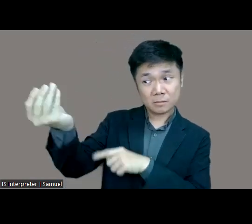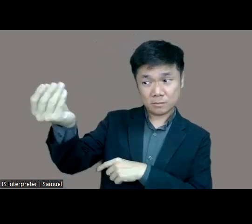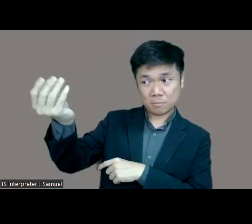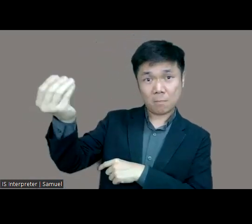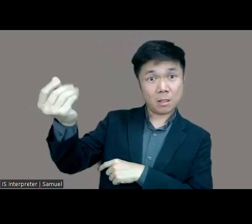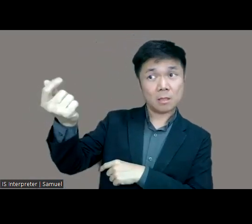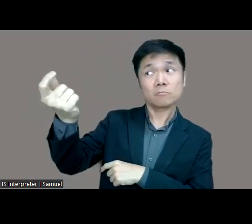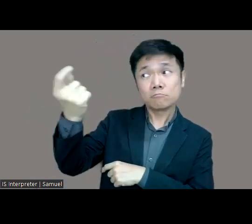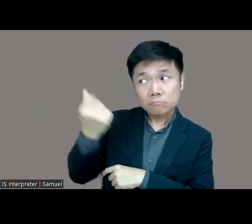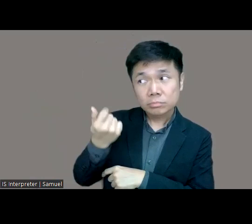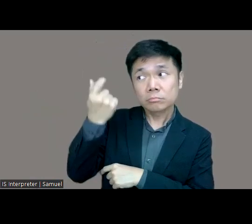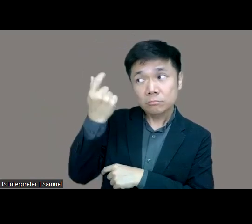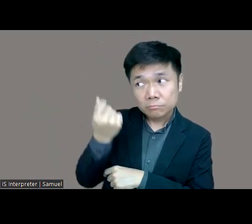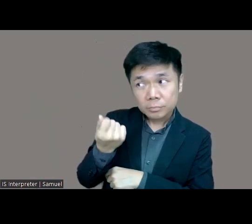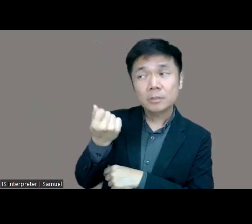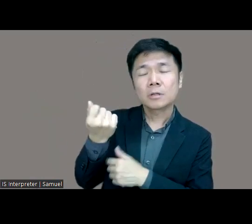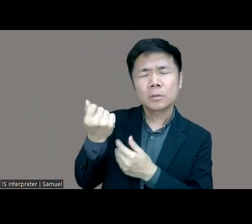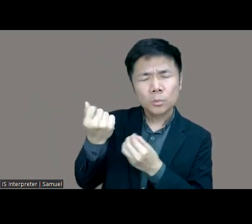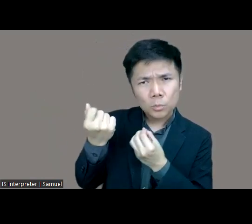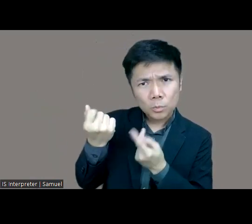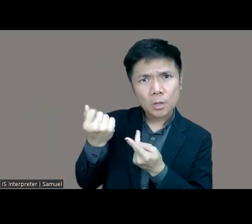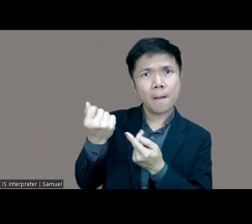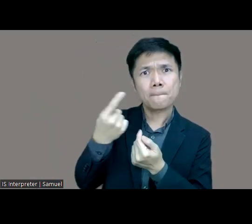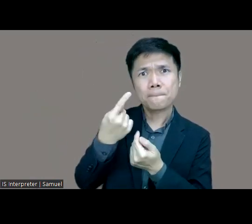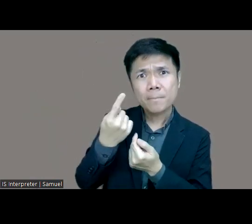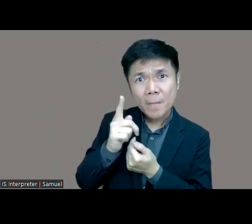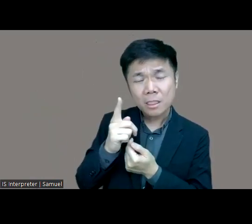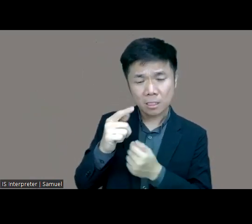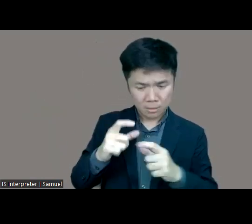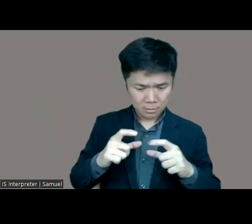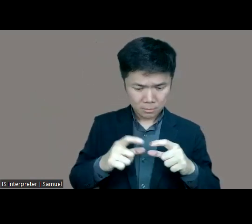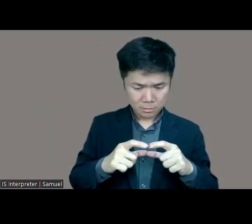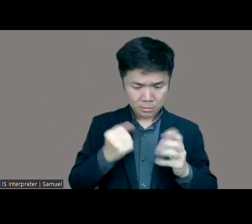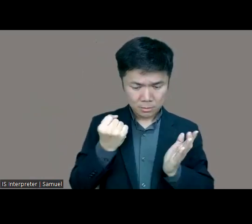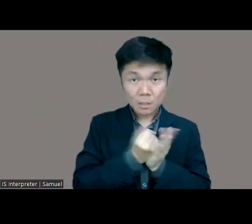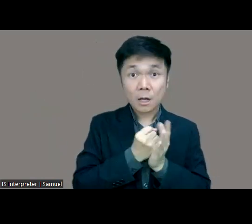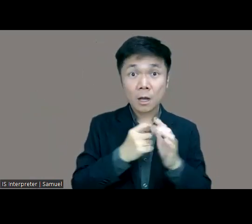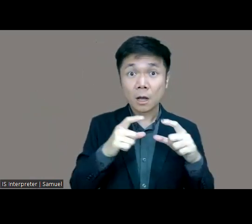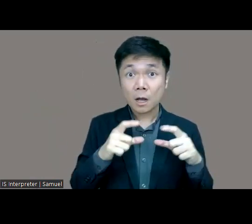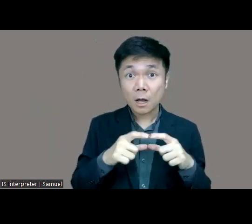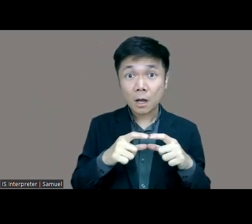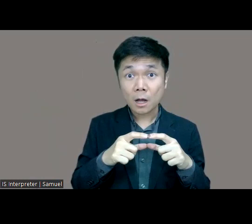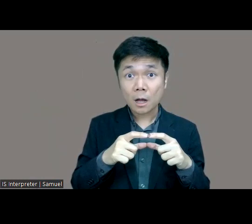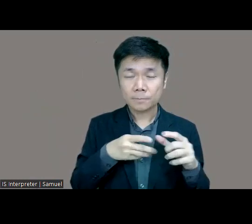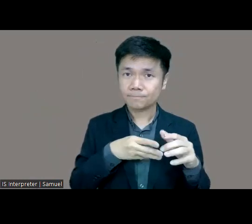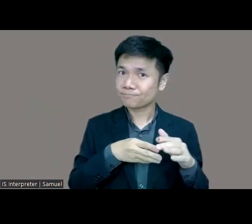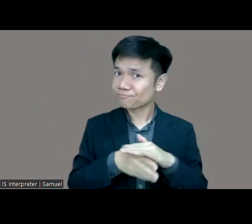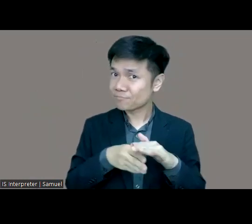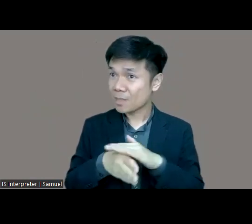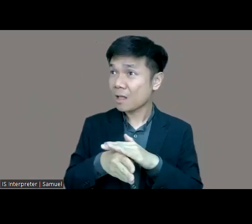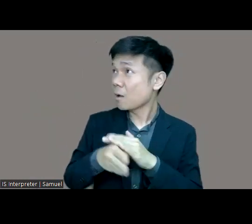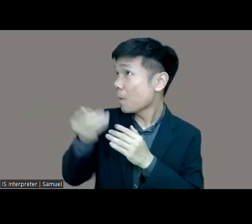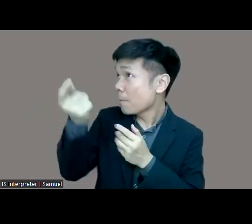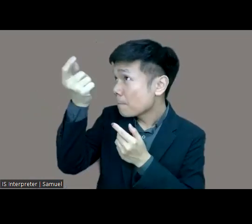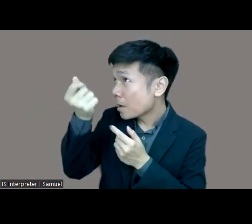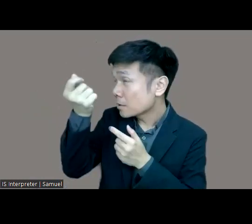and going, but if you don't have that ID, you cannot get that access of receiving money through